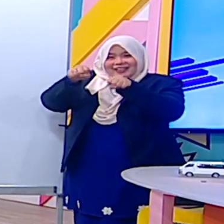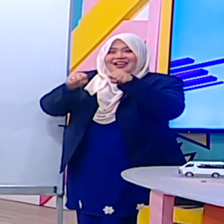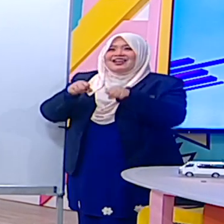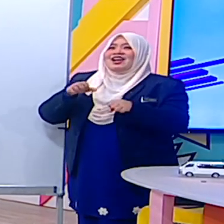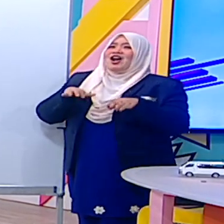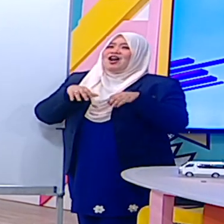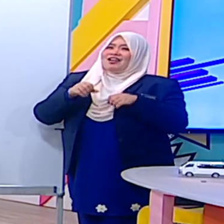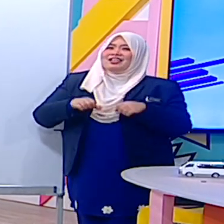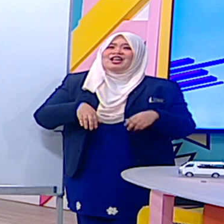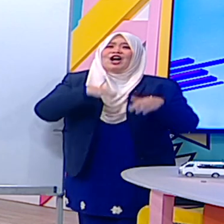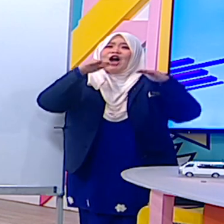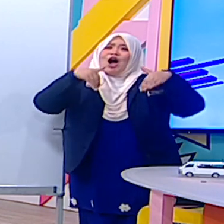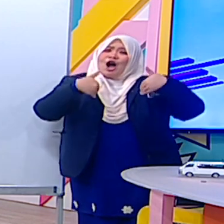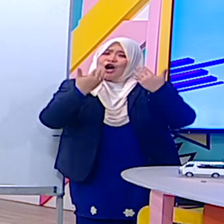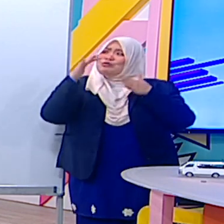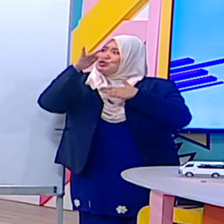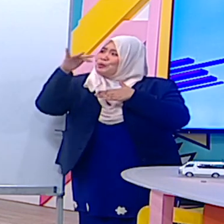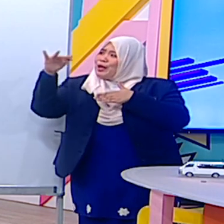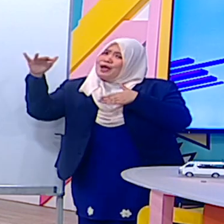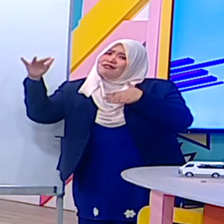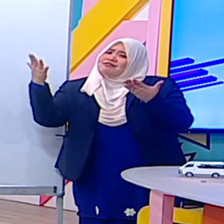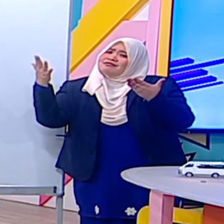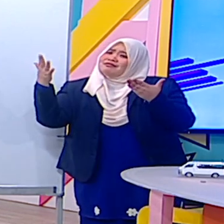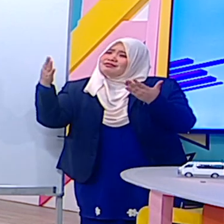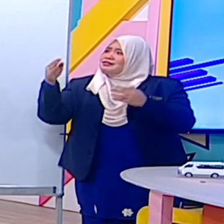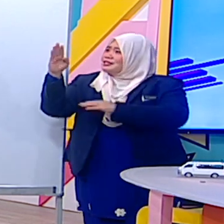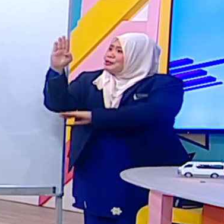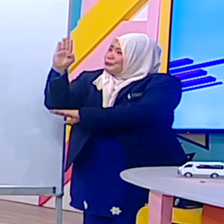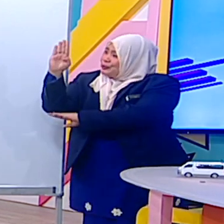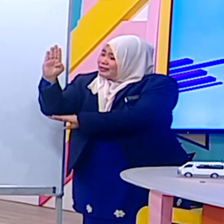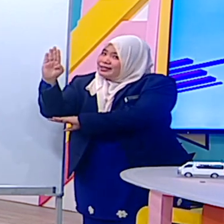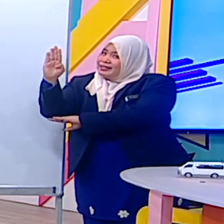Bye. Okay. How to spell?